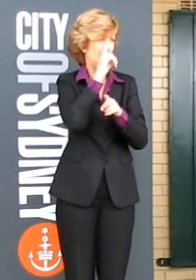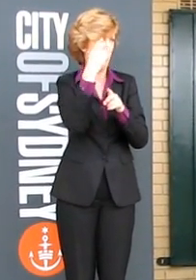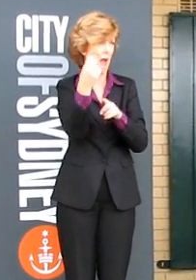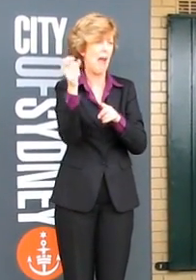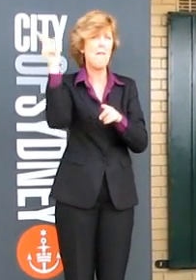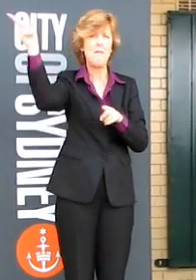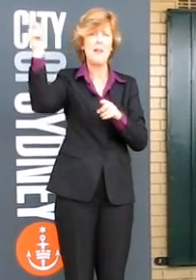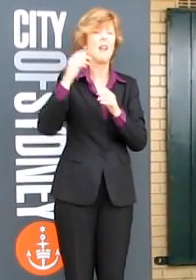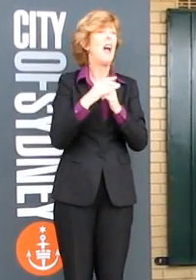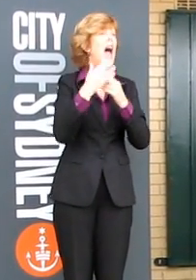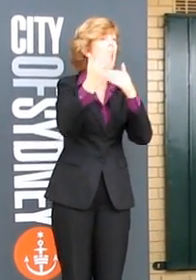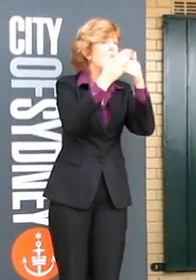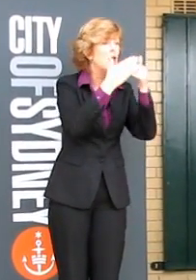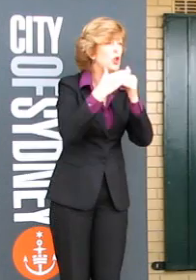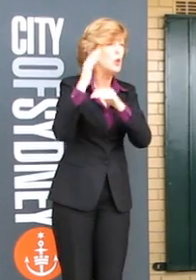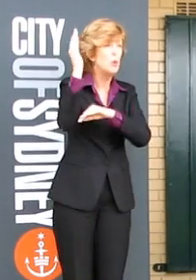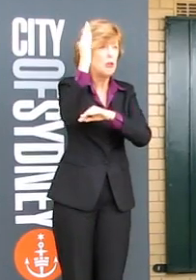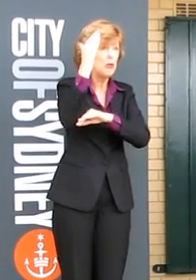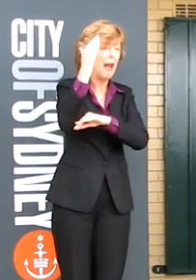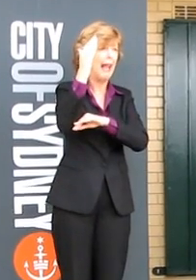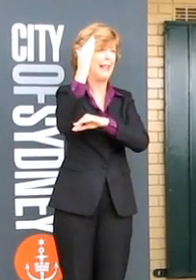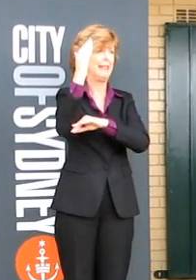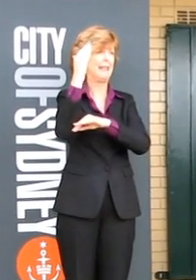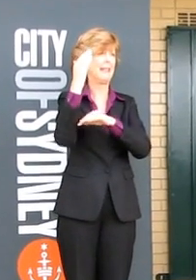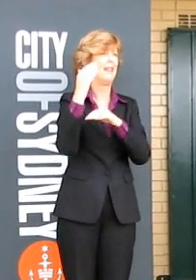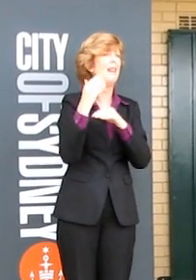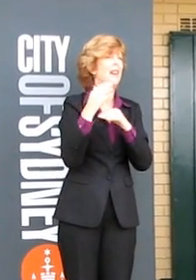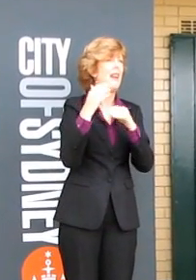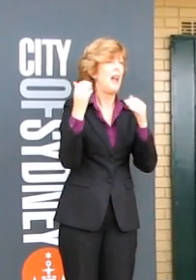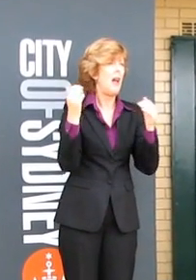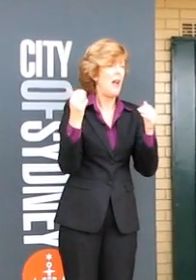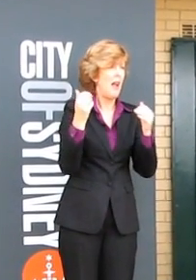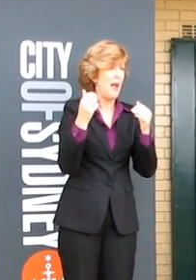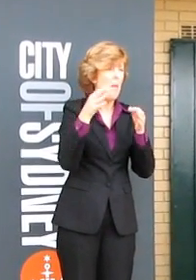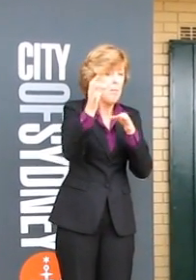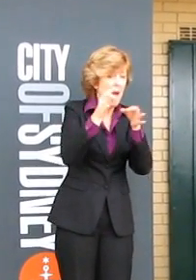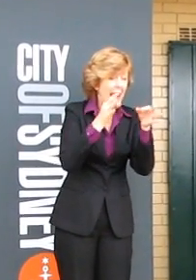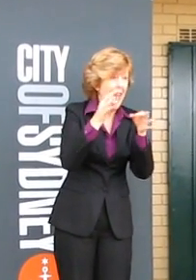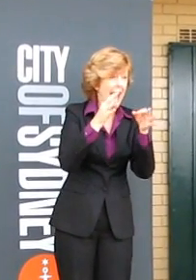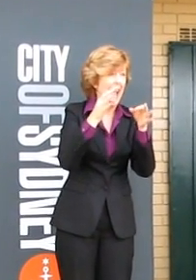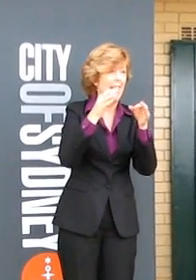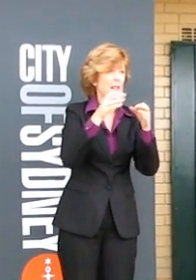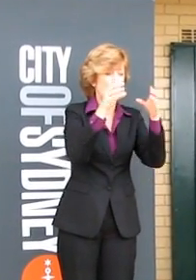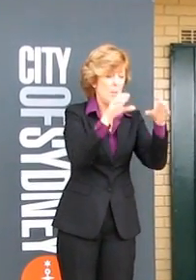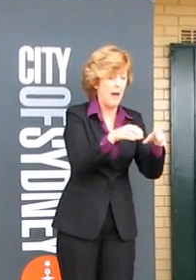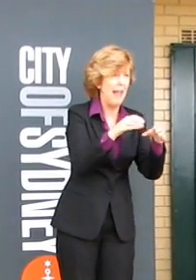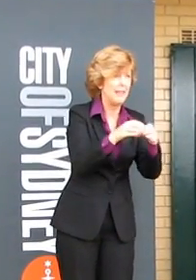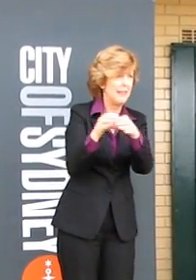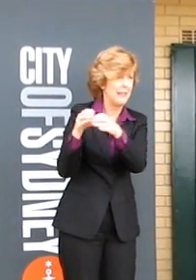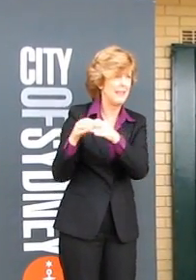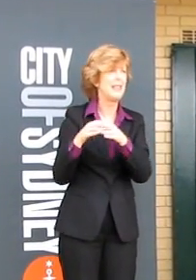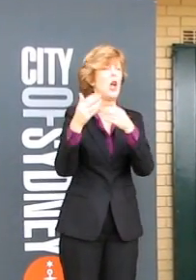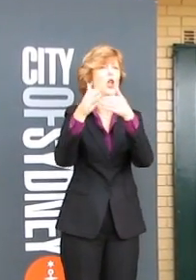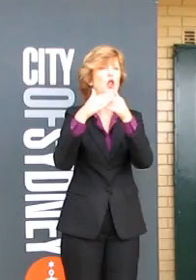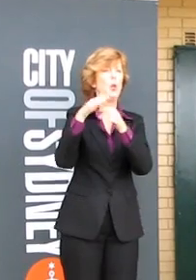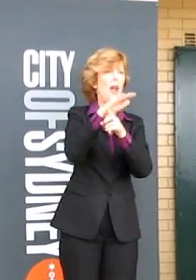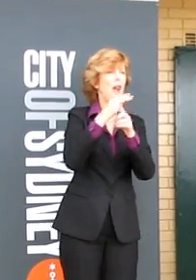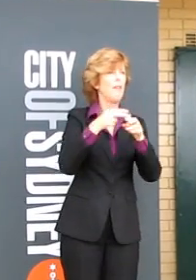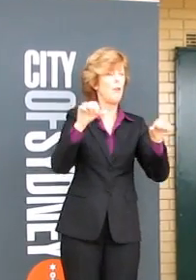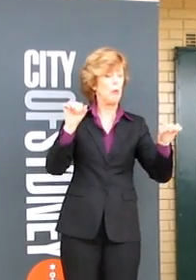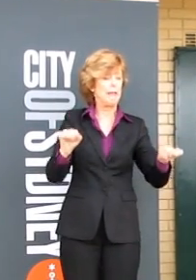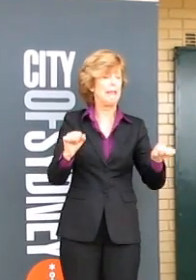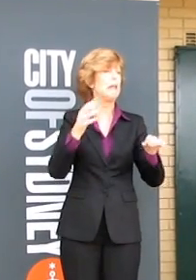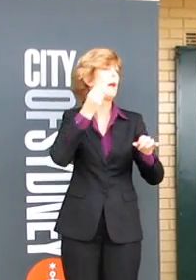There are new trees, planned plantings, and new areas for seating and